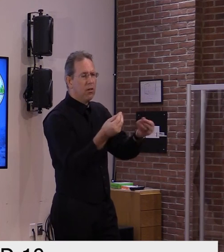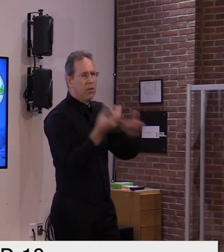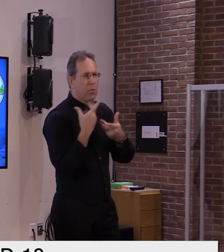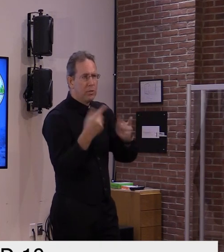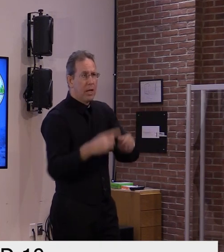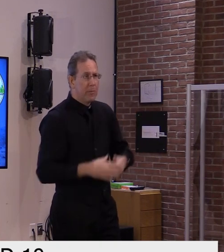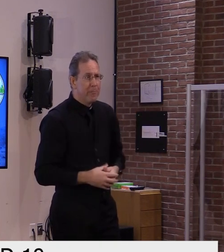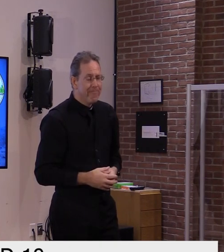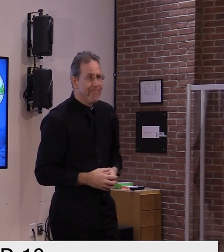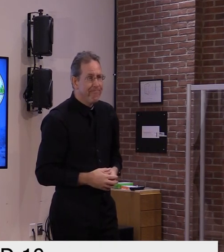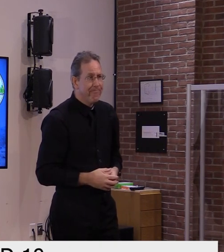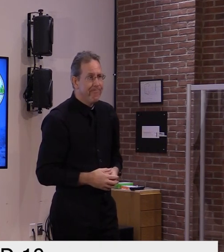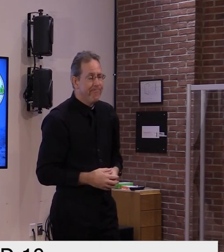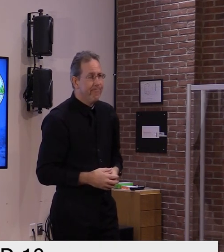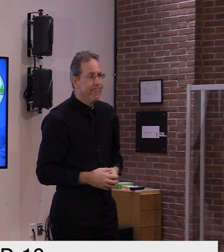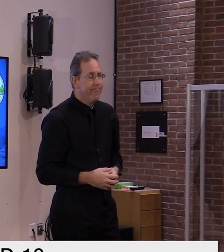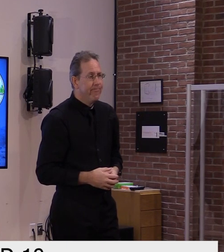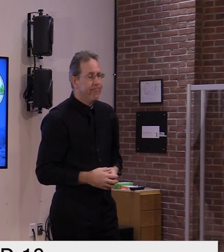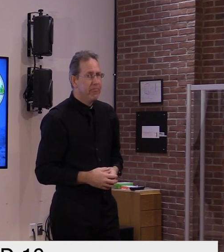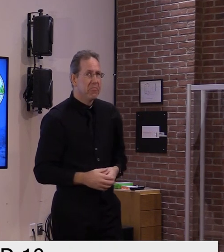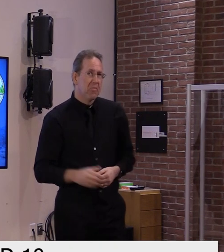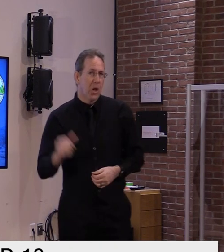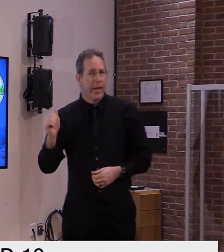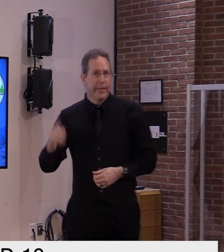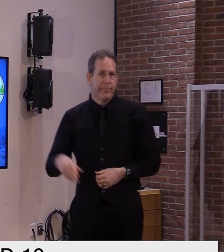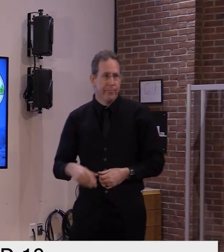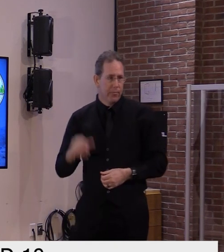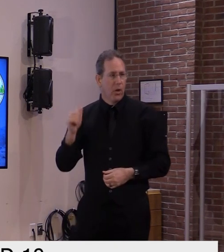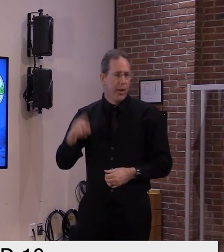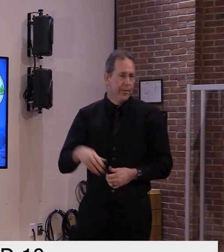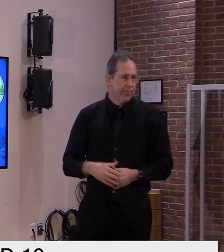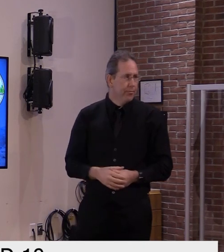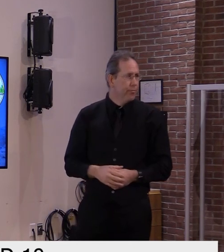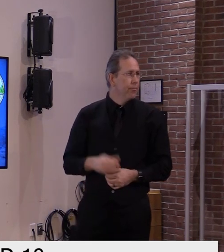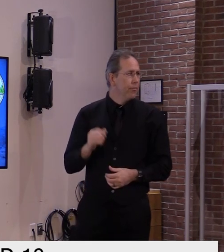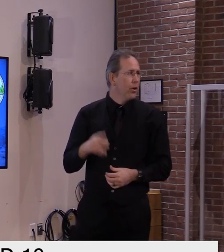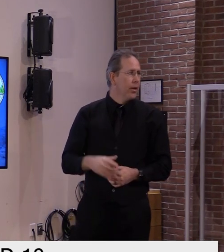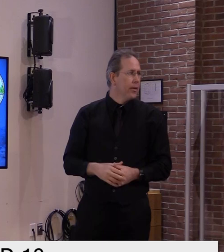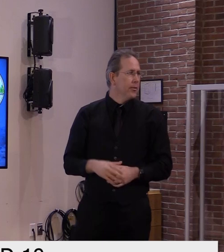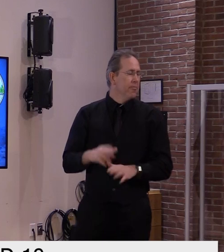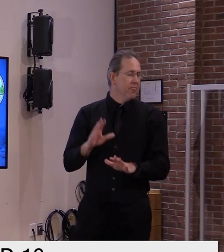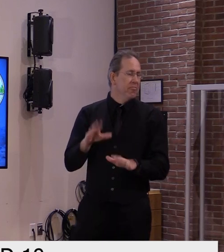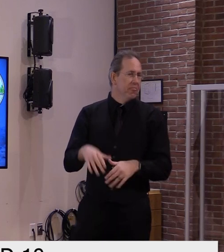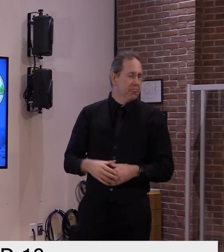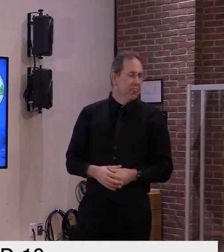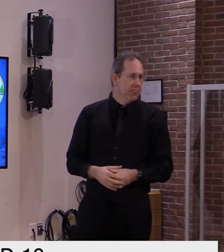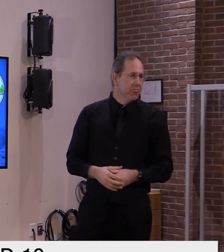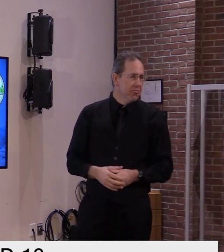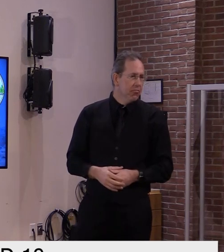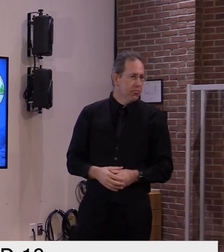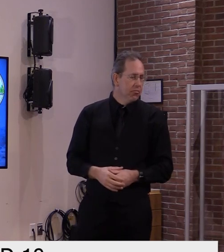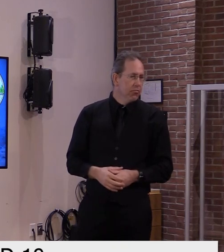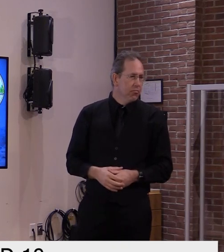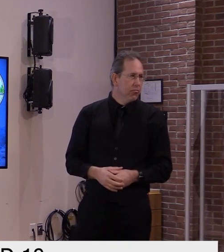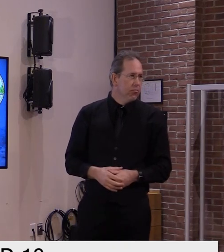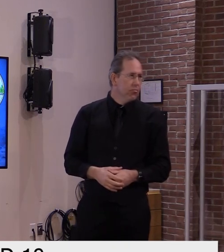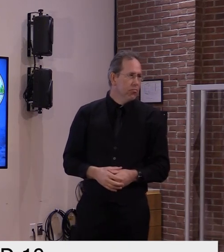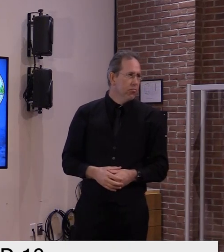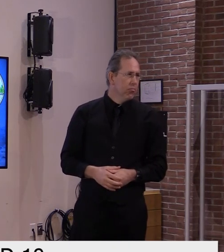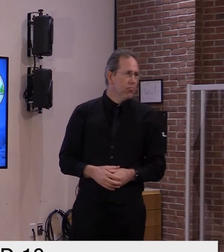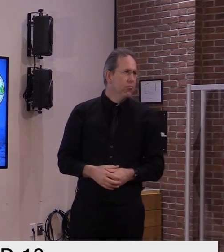We will. Now, speaking of the media, I've got one for Dr. Levine, if I may.